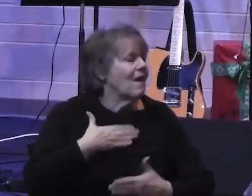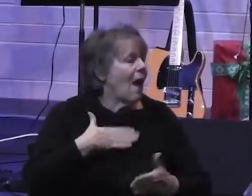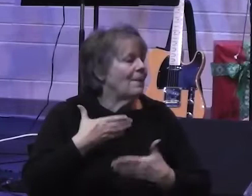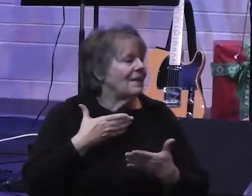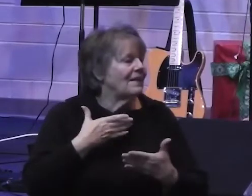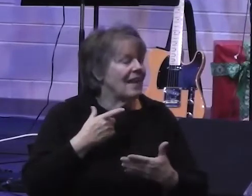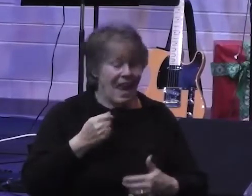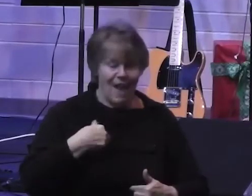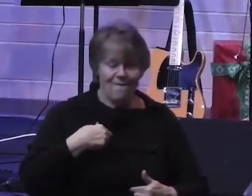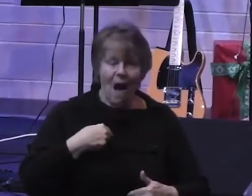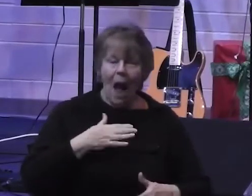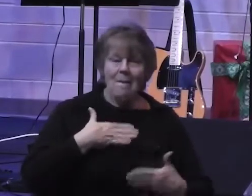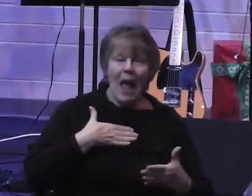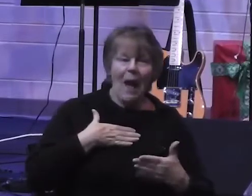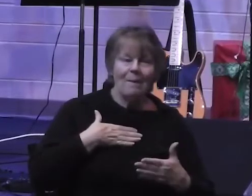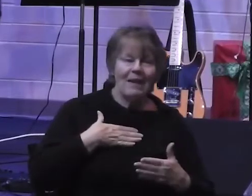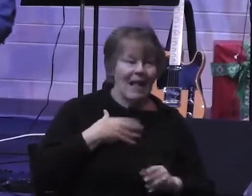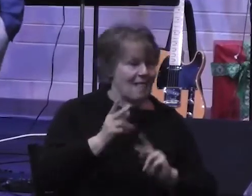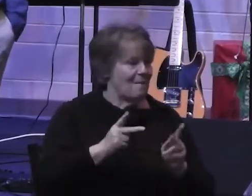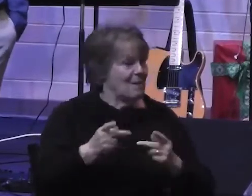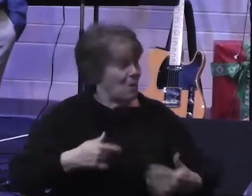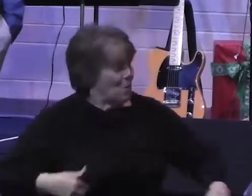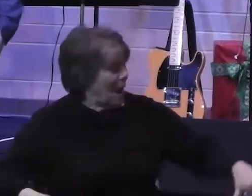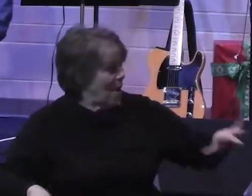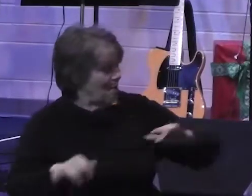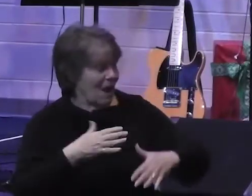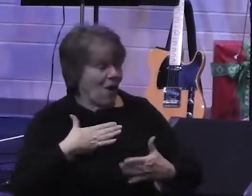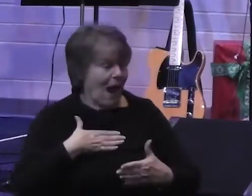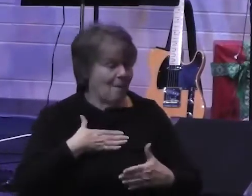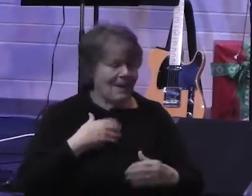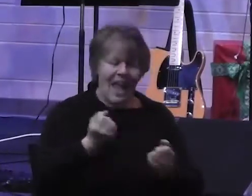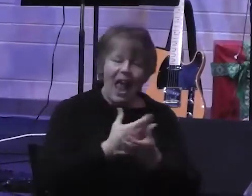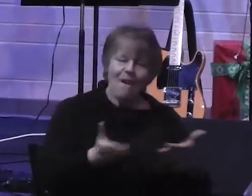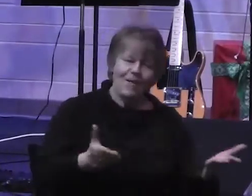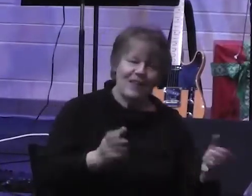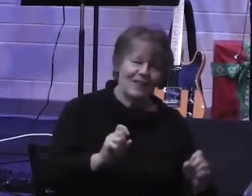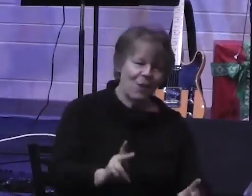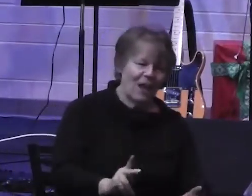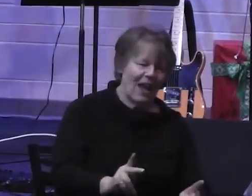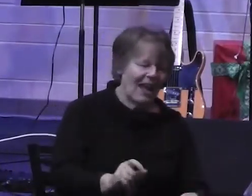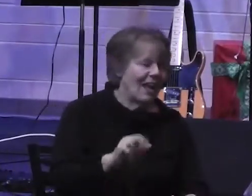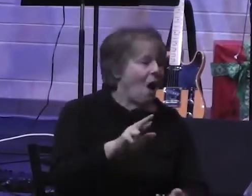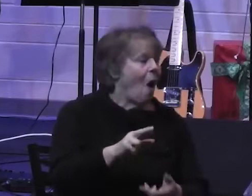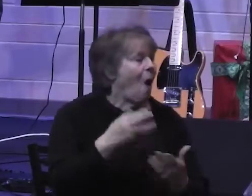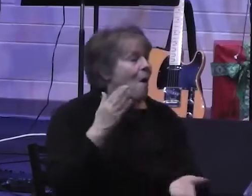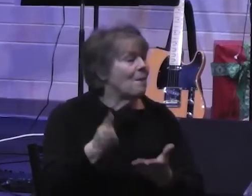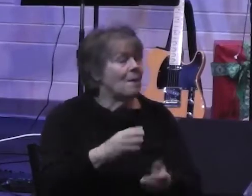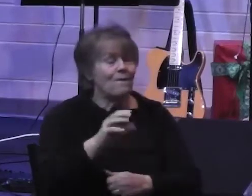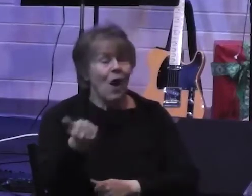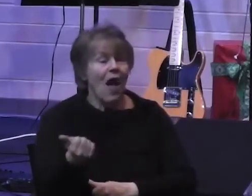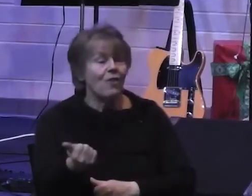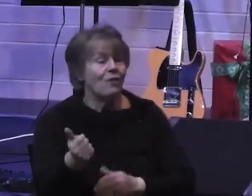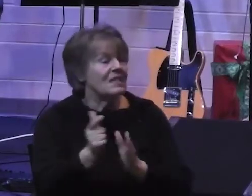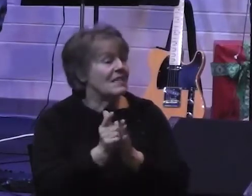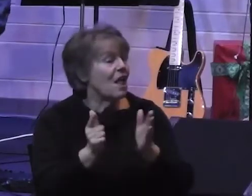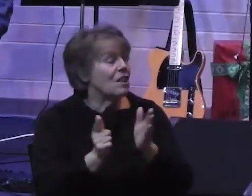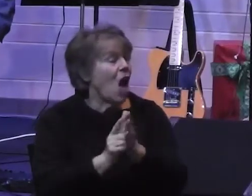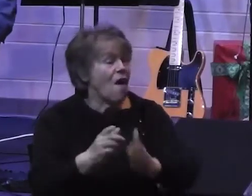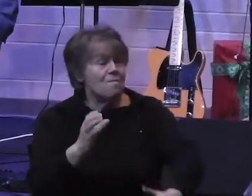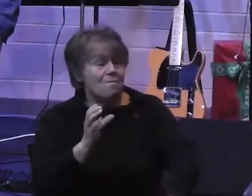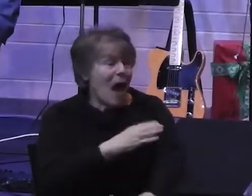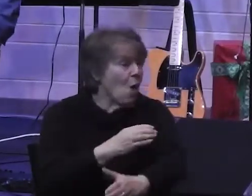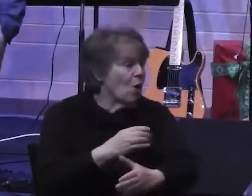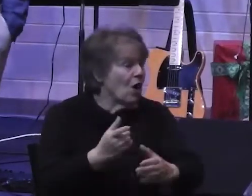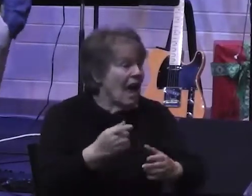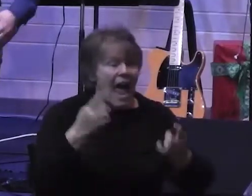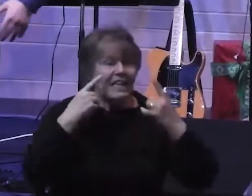me are happy, then everything's going to be okay. Or for others, maybe it's the law of power and achievement. If I just